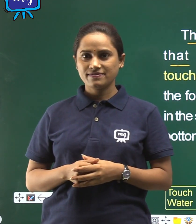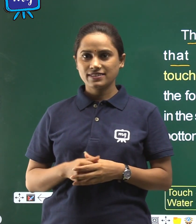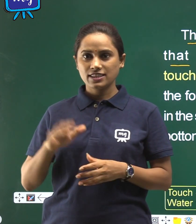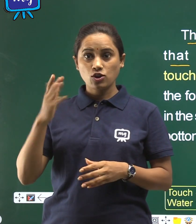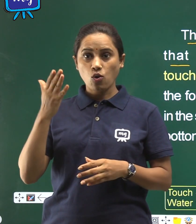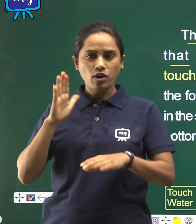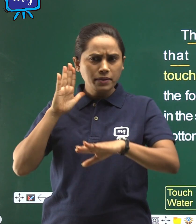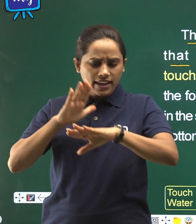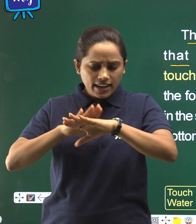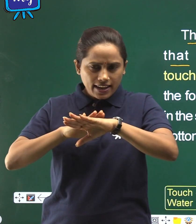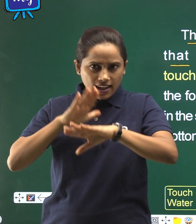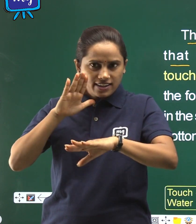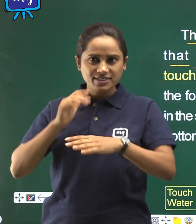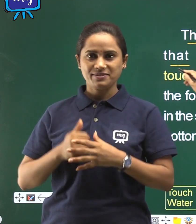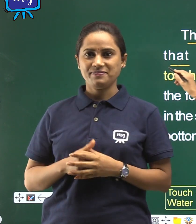not be touched